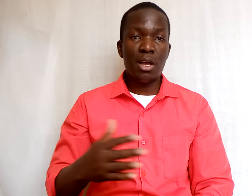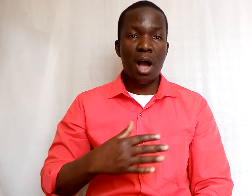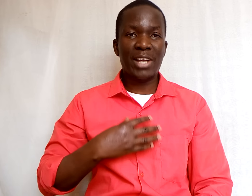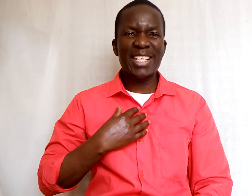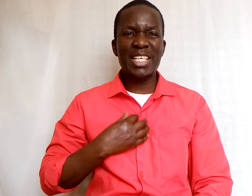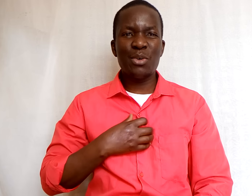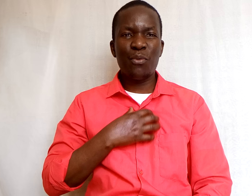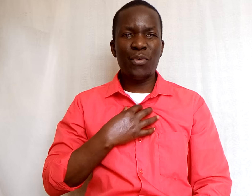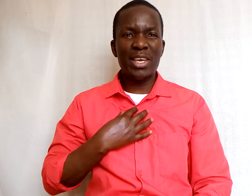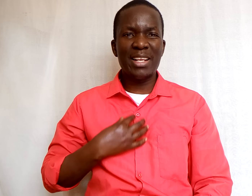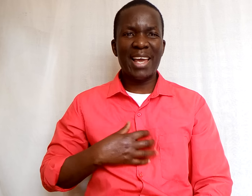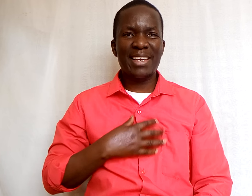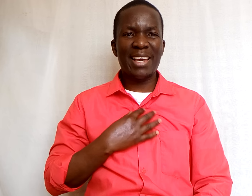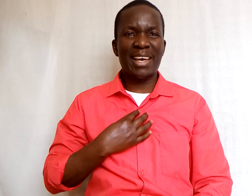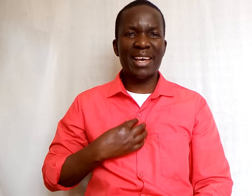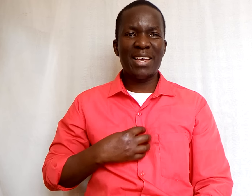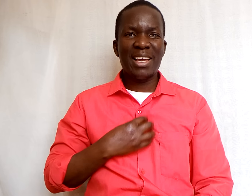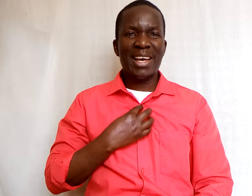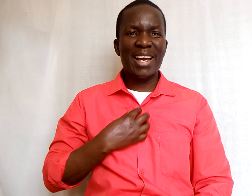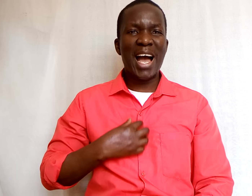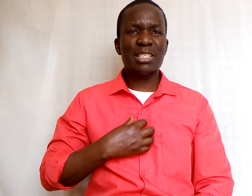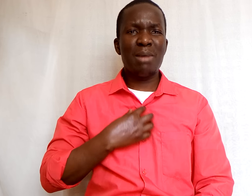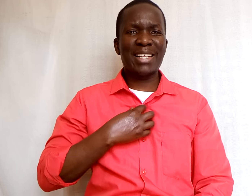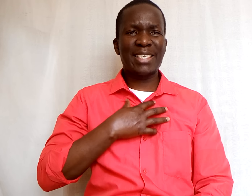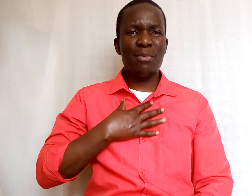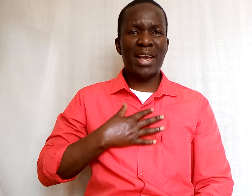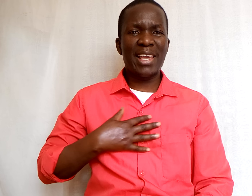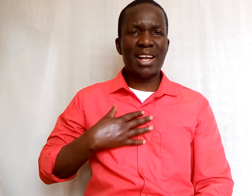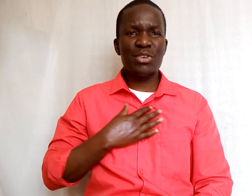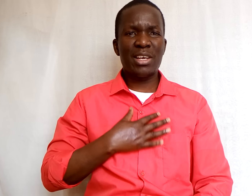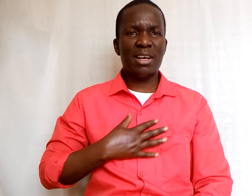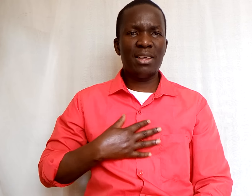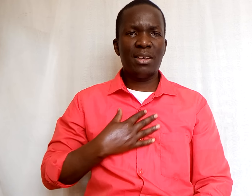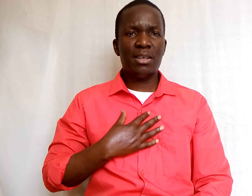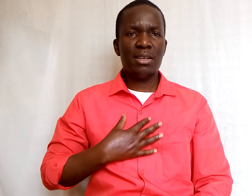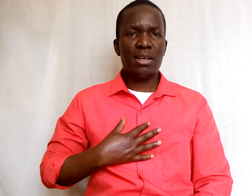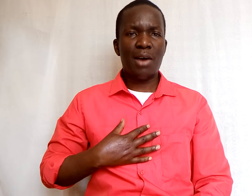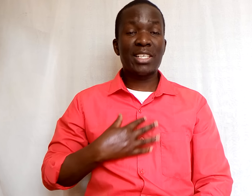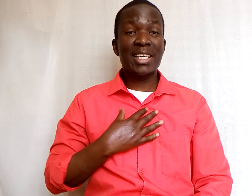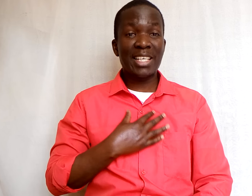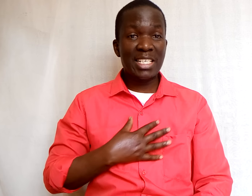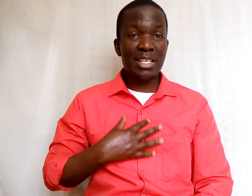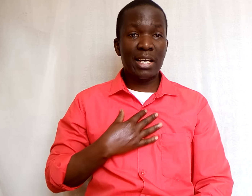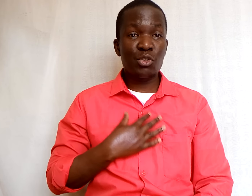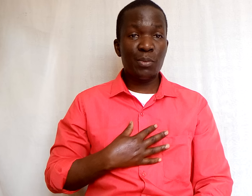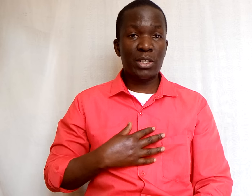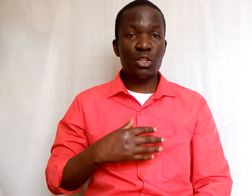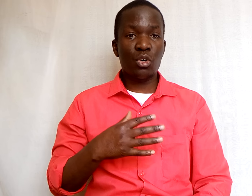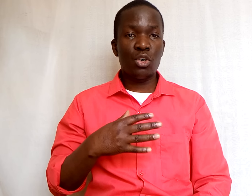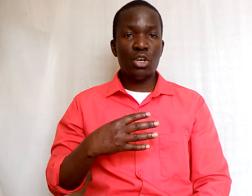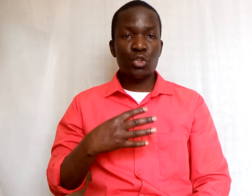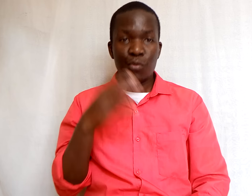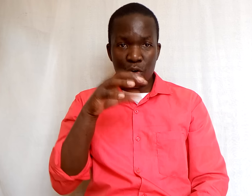after eating you feel like a heartburn somewhere here, around here, after just eating sweet potato. So from